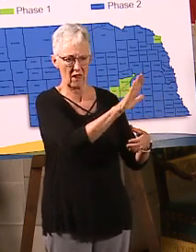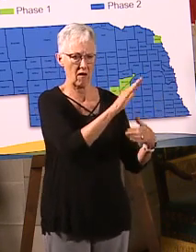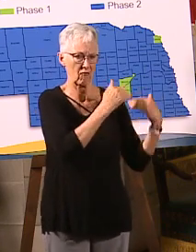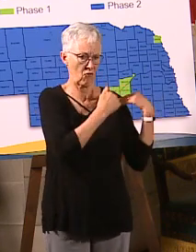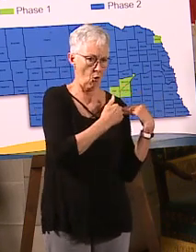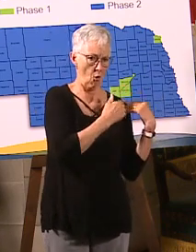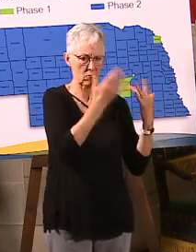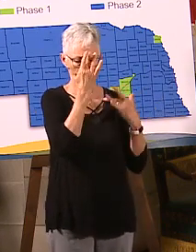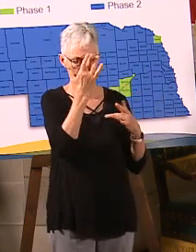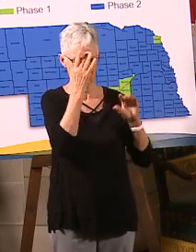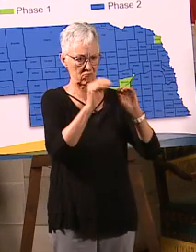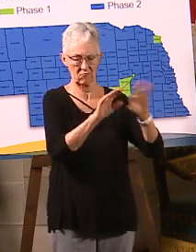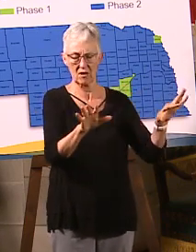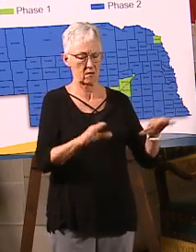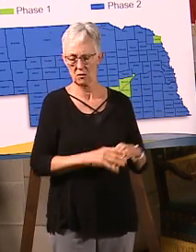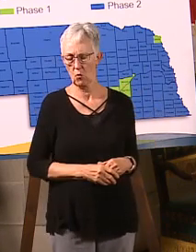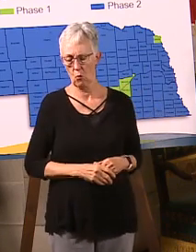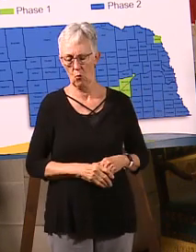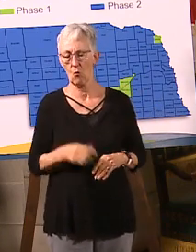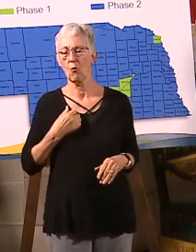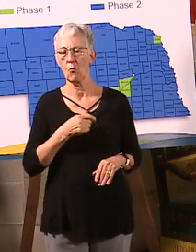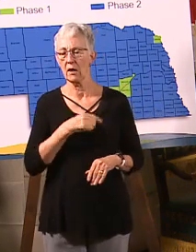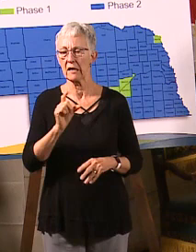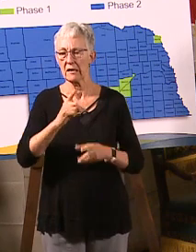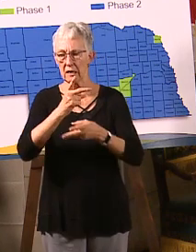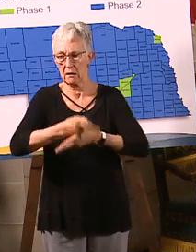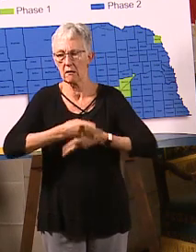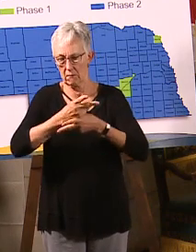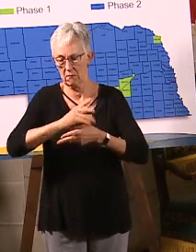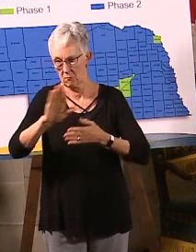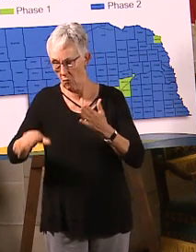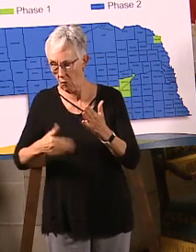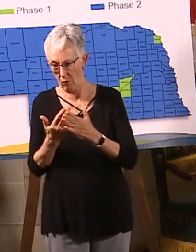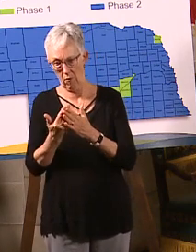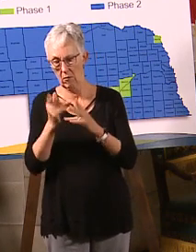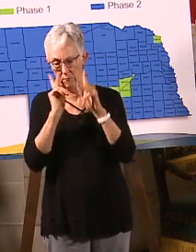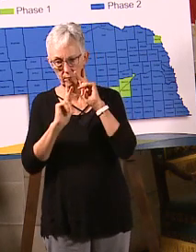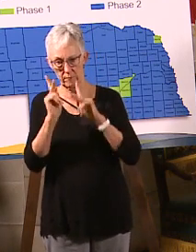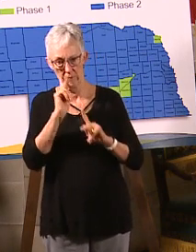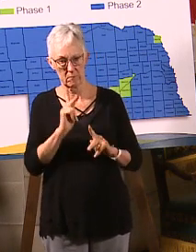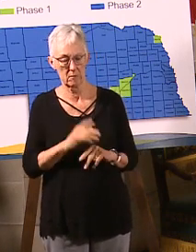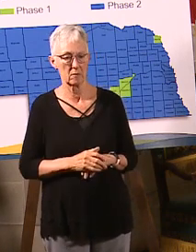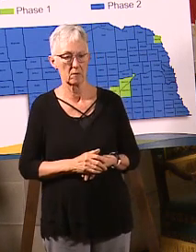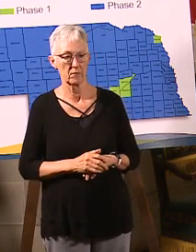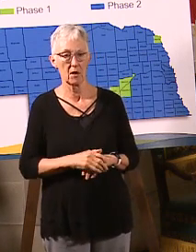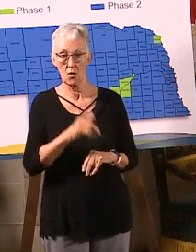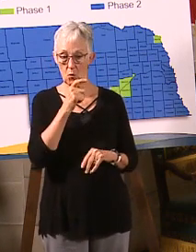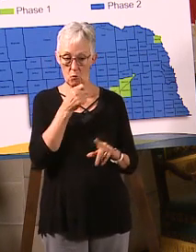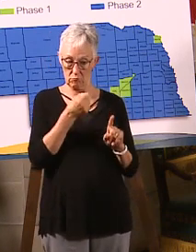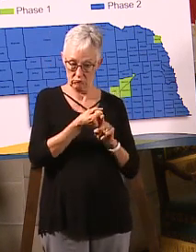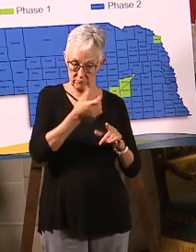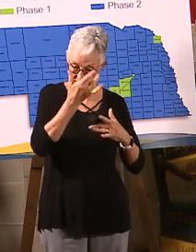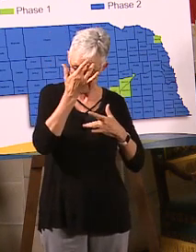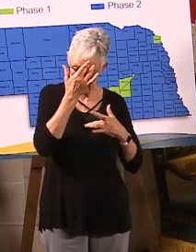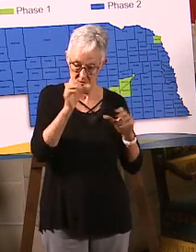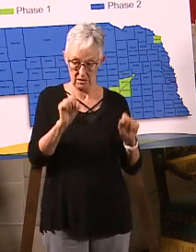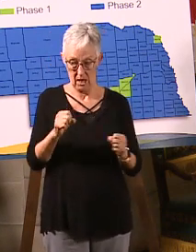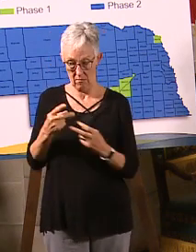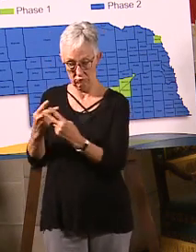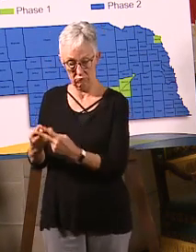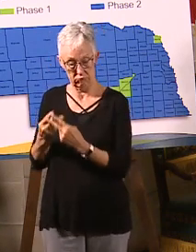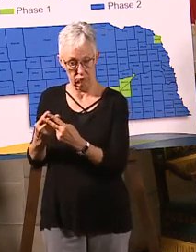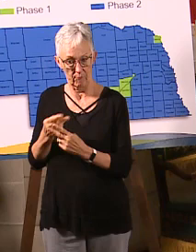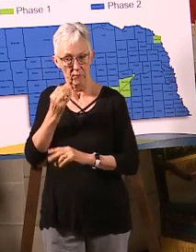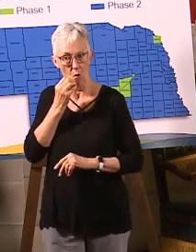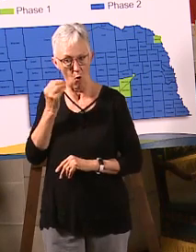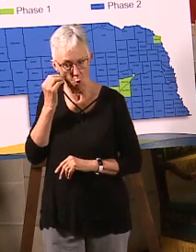that those folks are being taken care of. If you can isolate at home and prevent the spread in the community, that's best. If you need to go to the